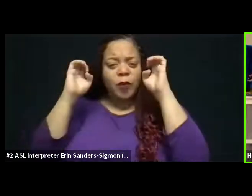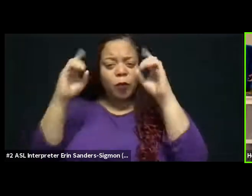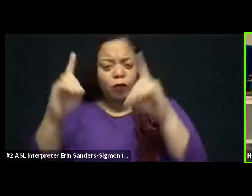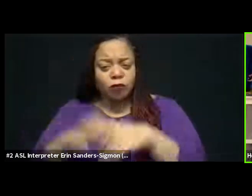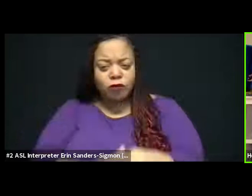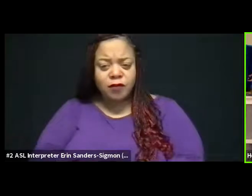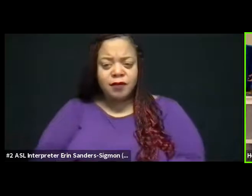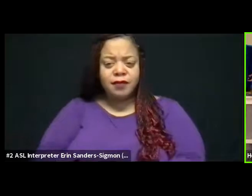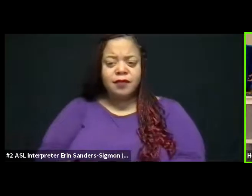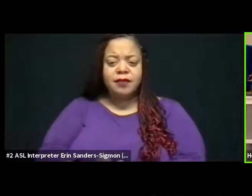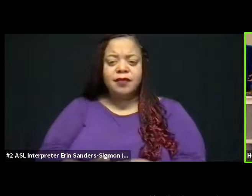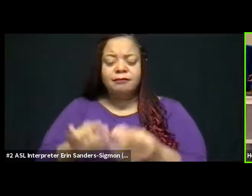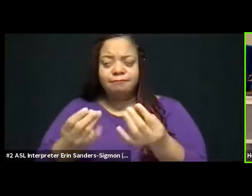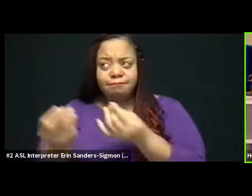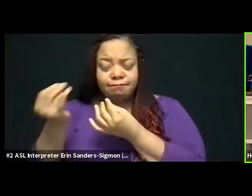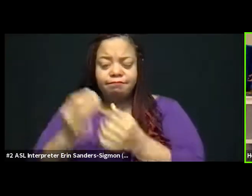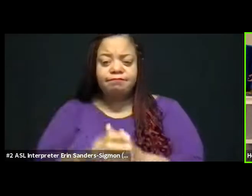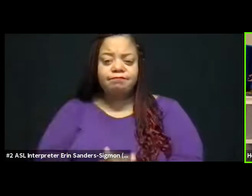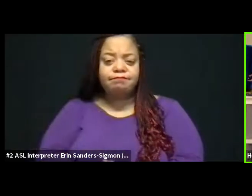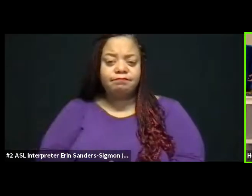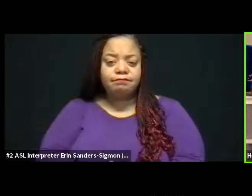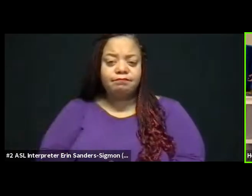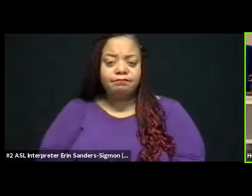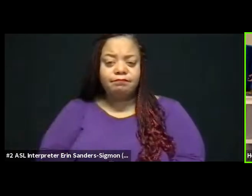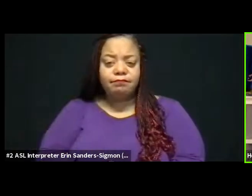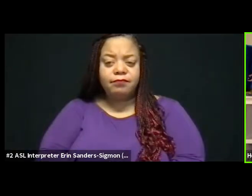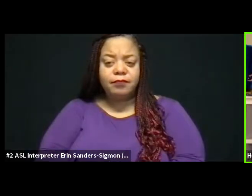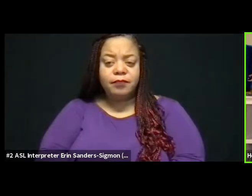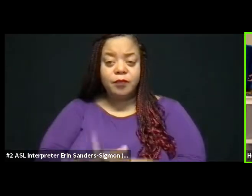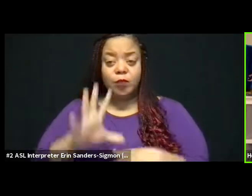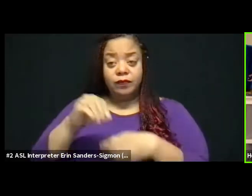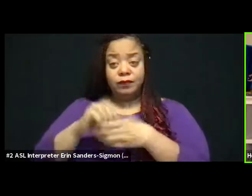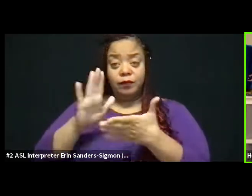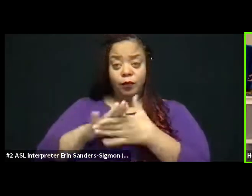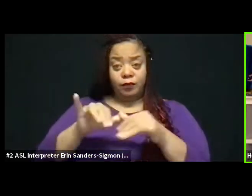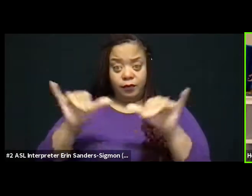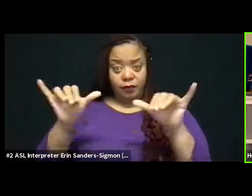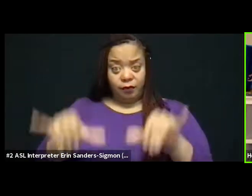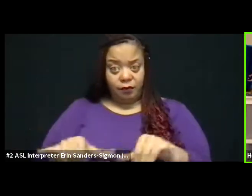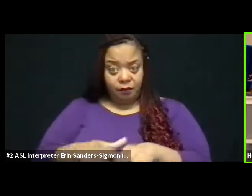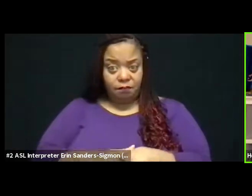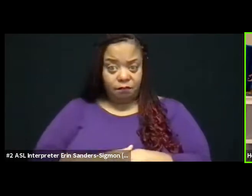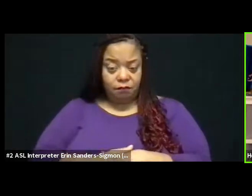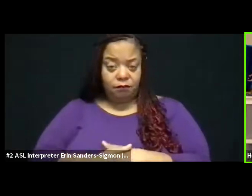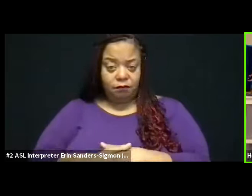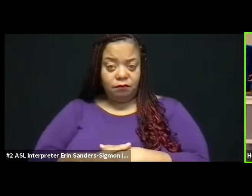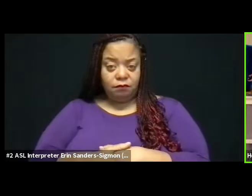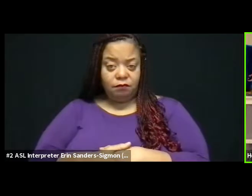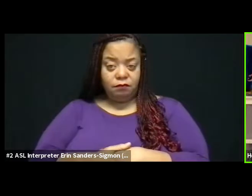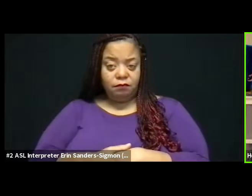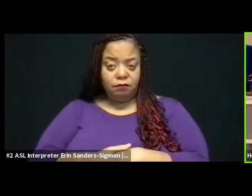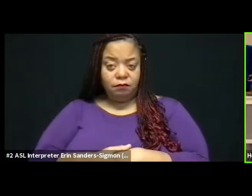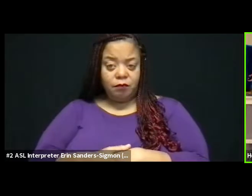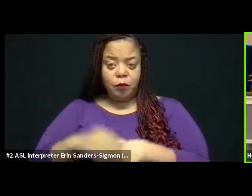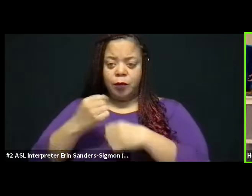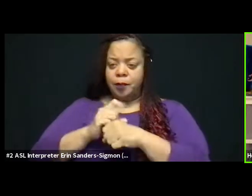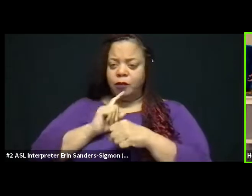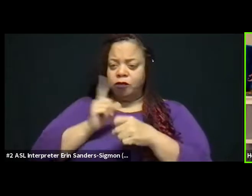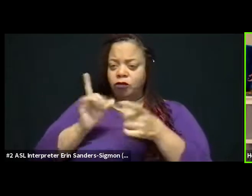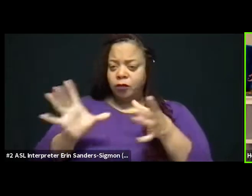just limit my impact to an individual level, but to make collective shifts in attempts to make our larger school